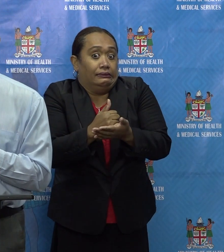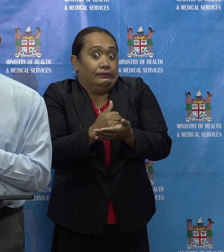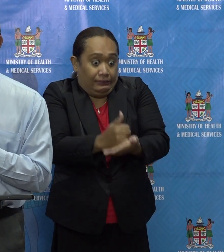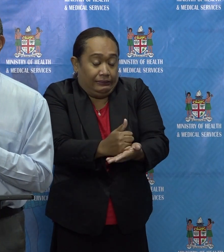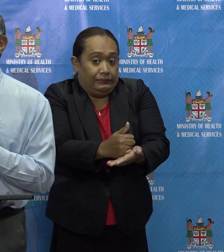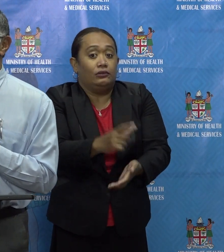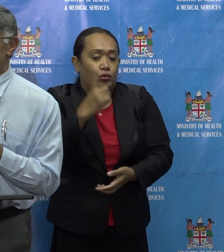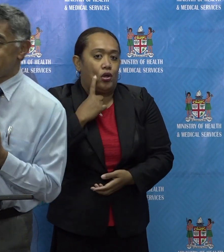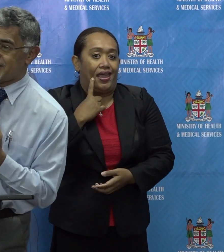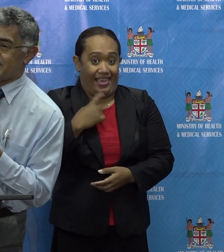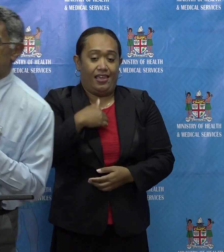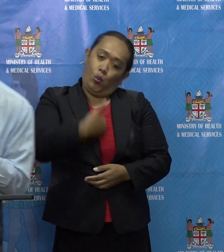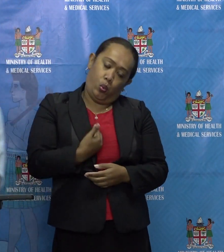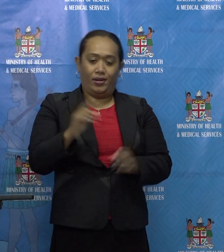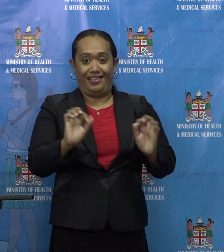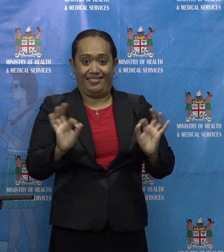there. Eh?